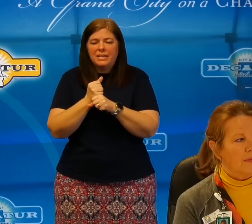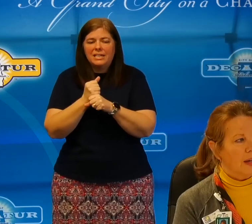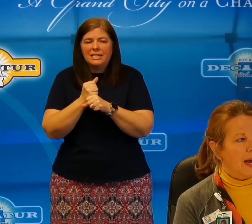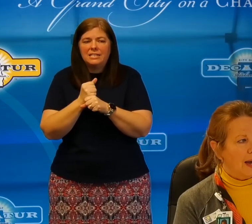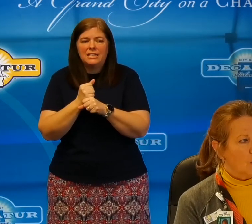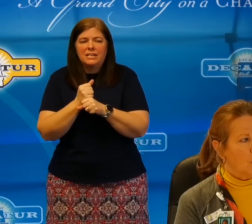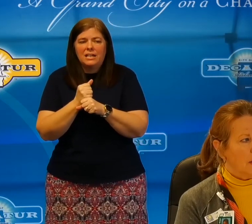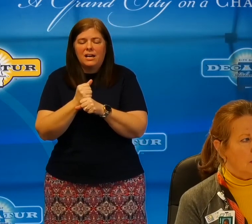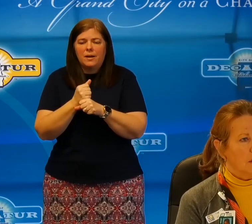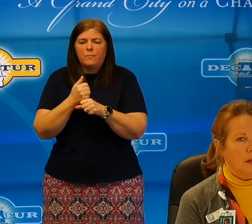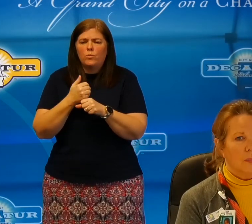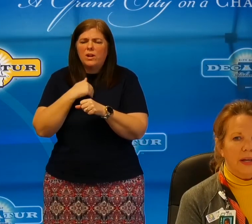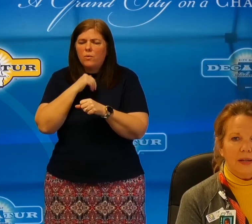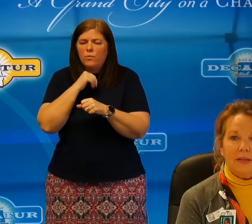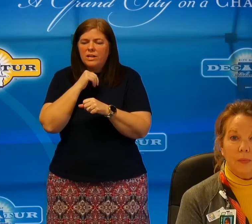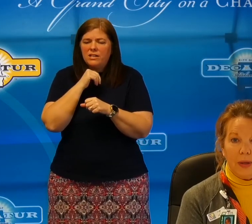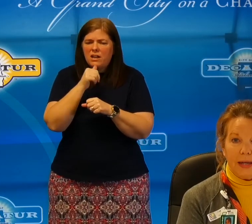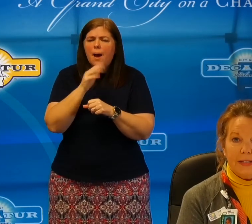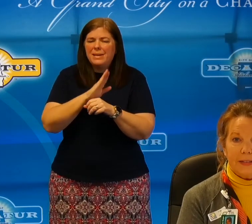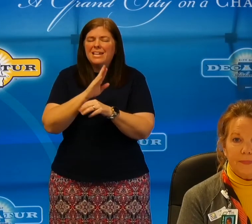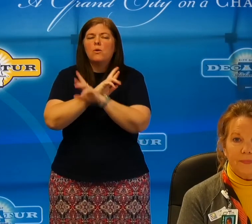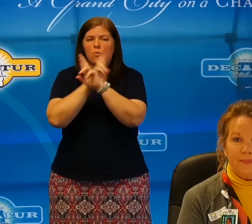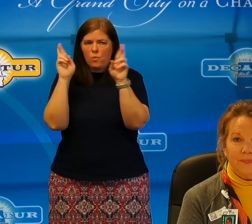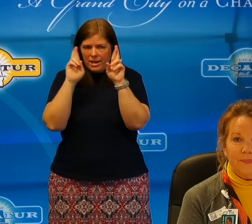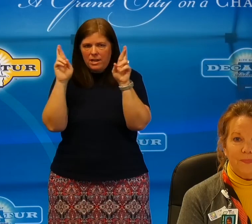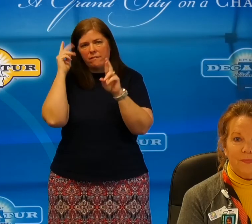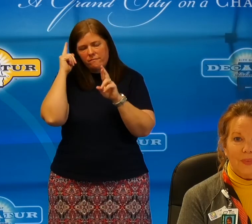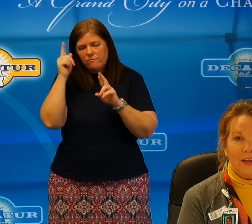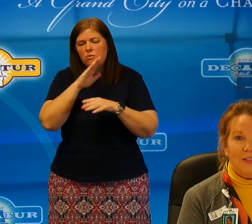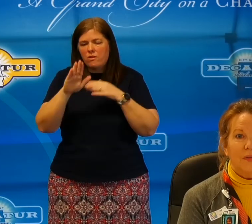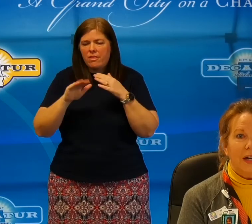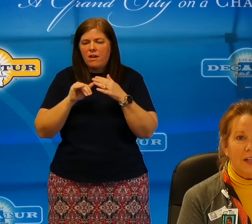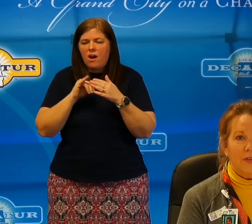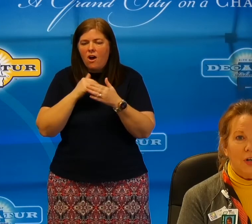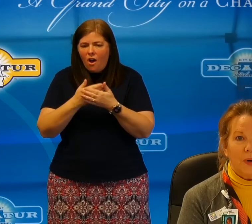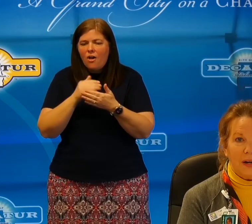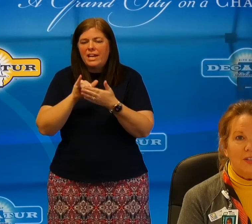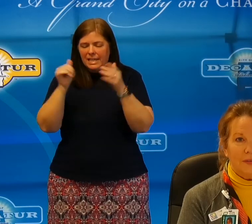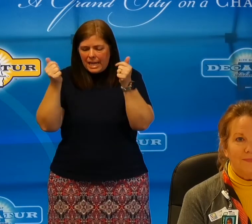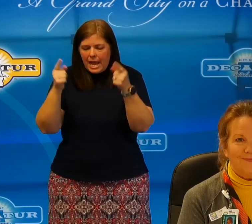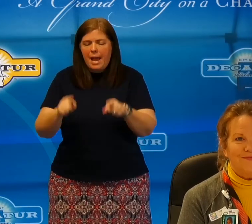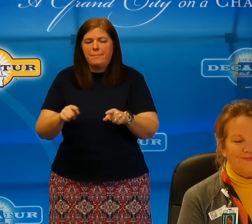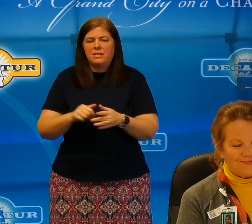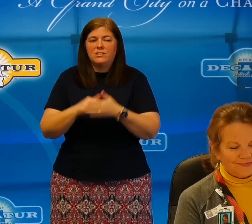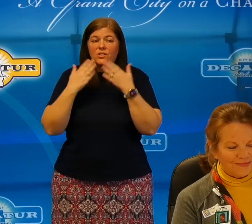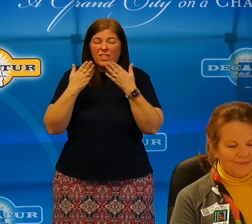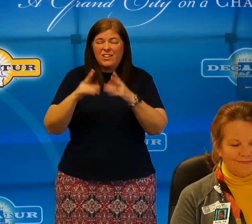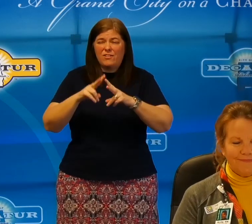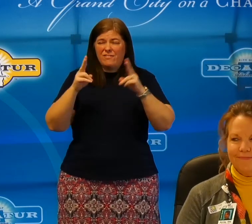without having adequate plans in place. So thank you very much.